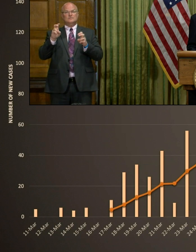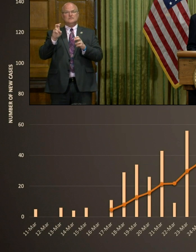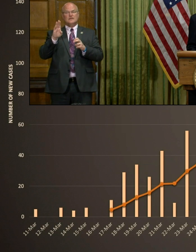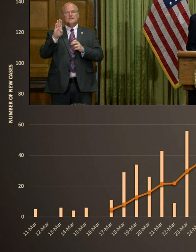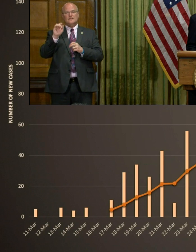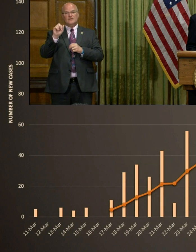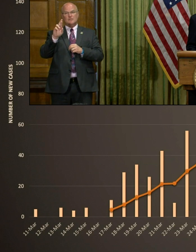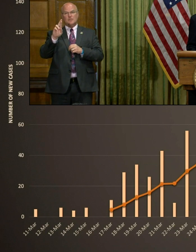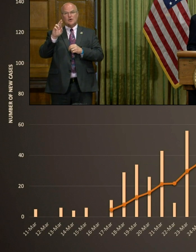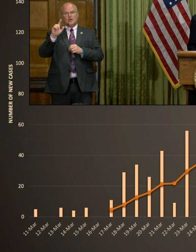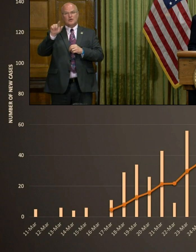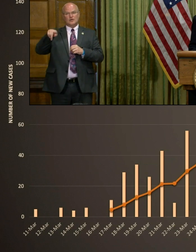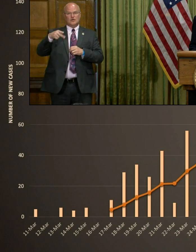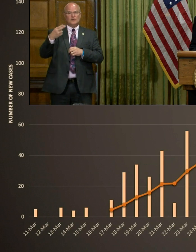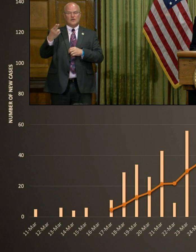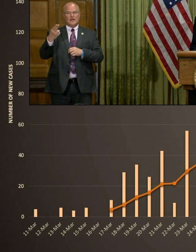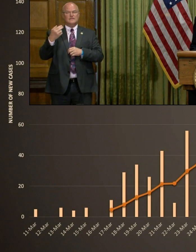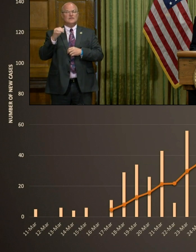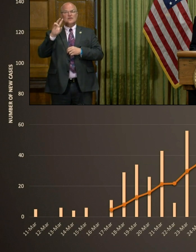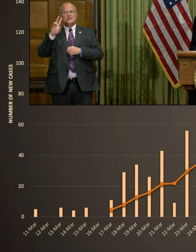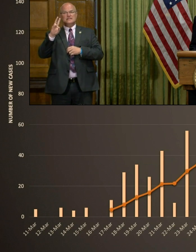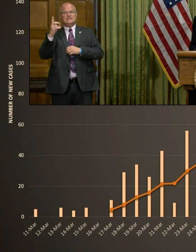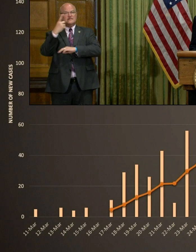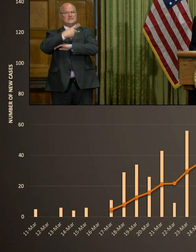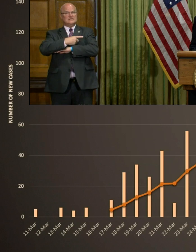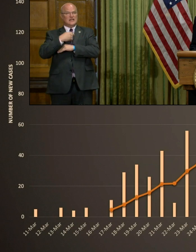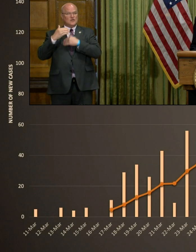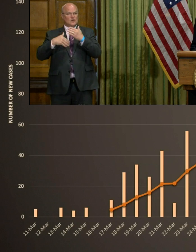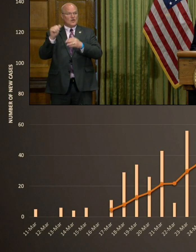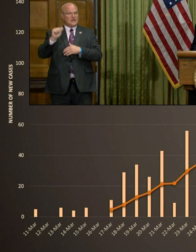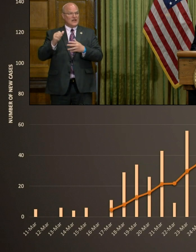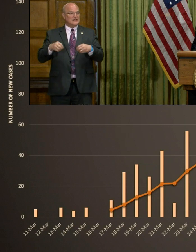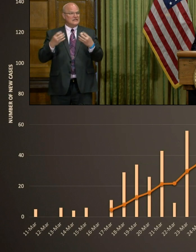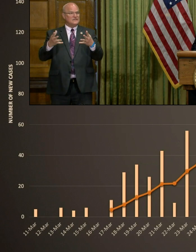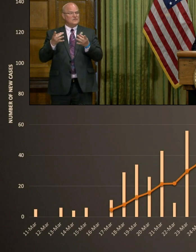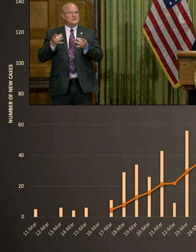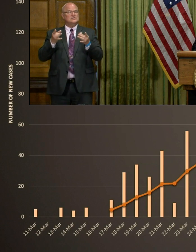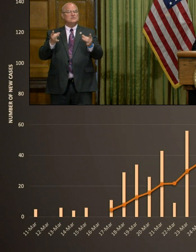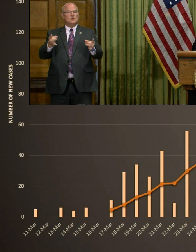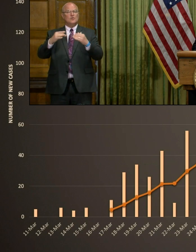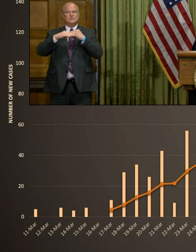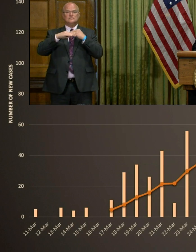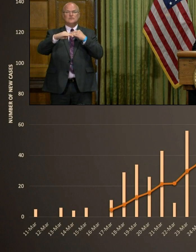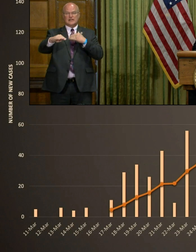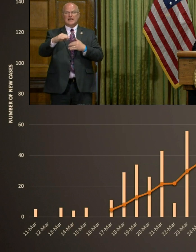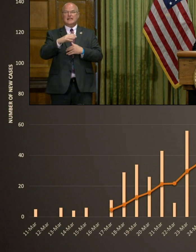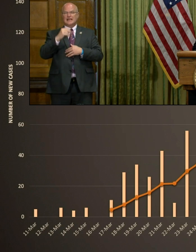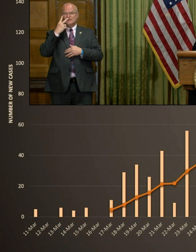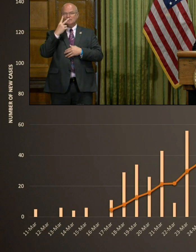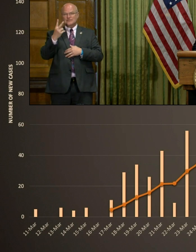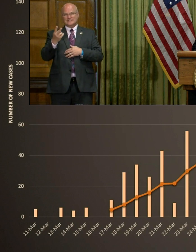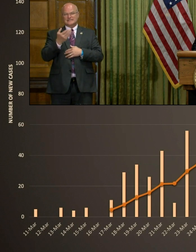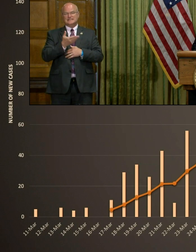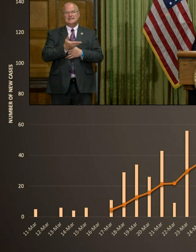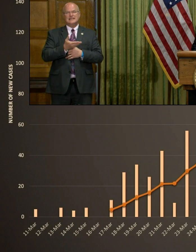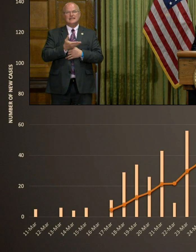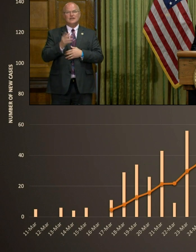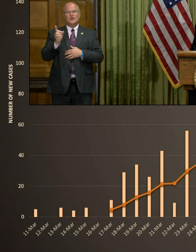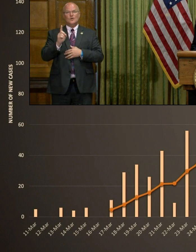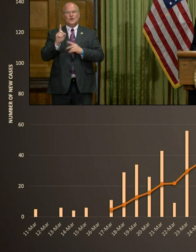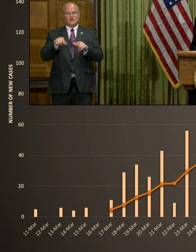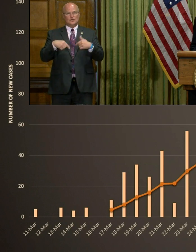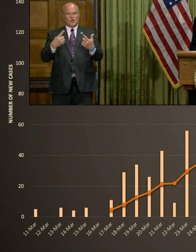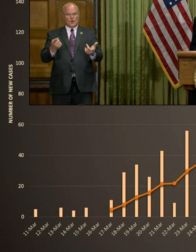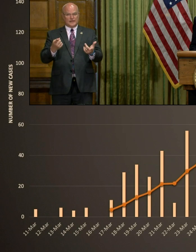bar graph. And so the 7-day rolling average gives you a smoother trend line, as you can see where